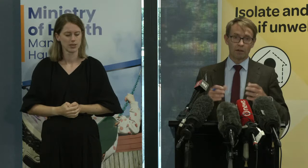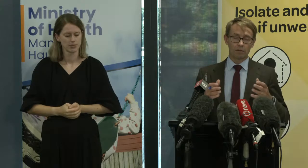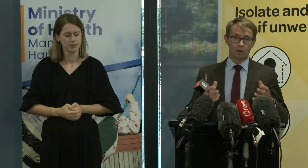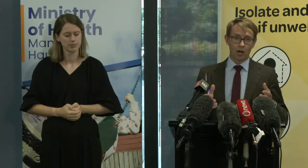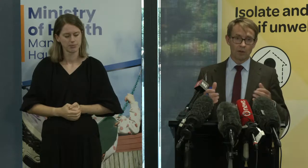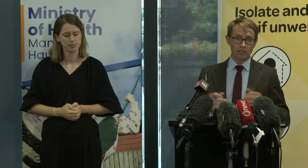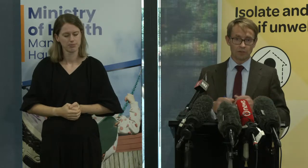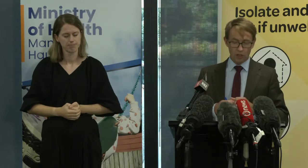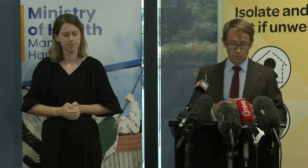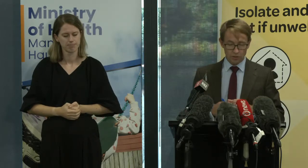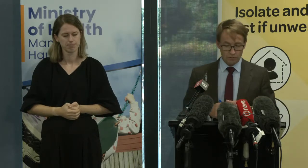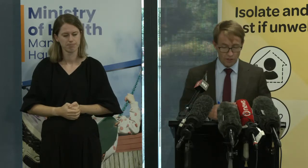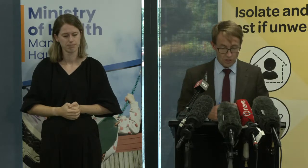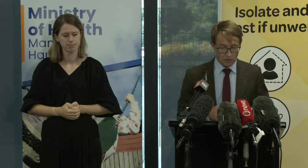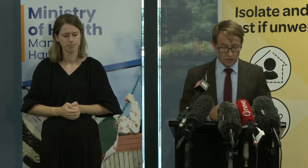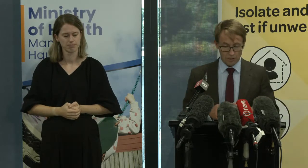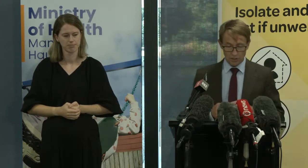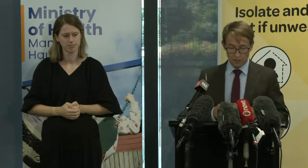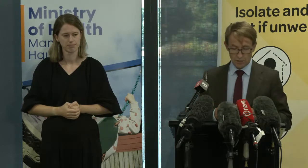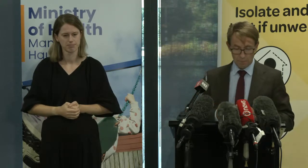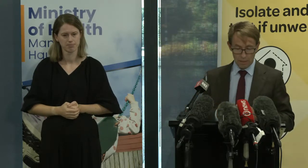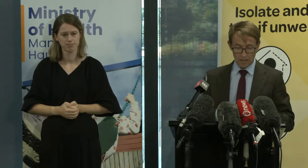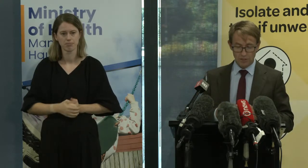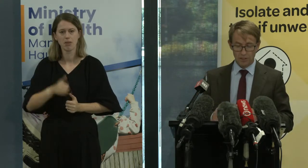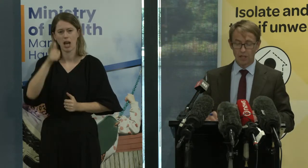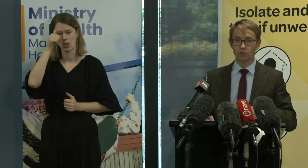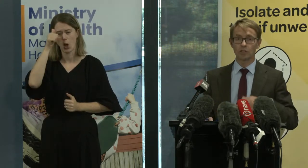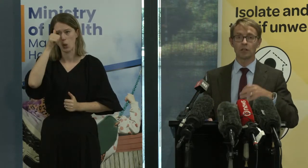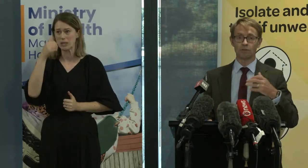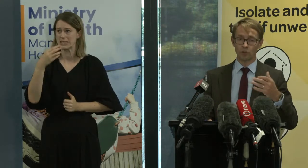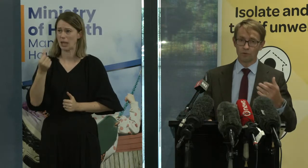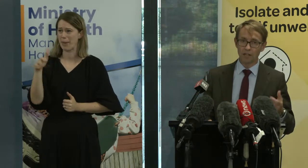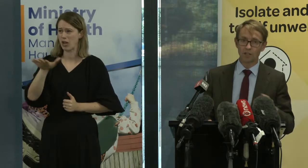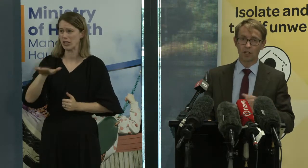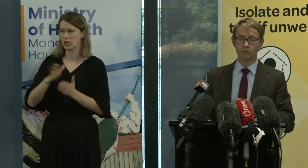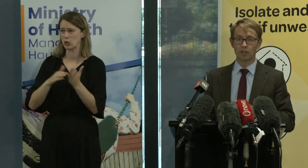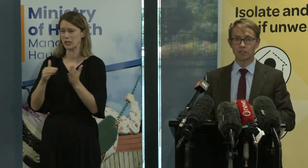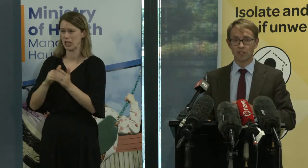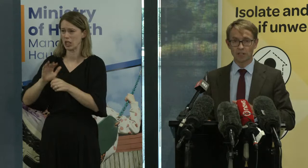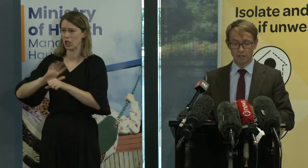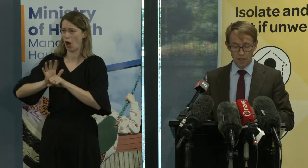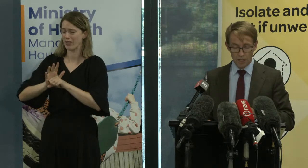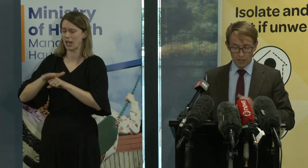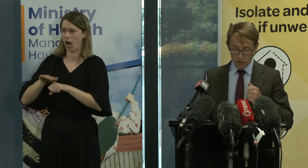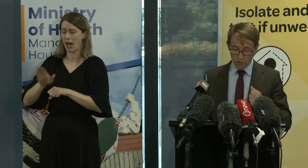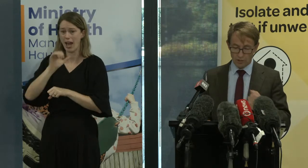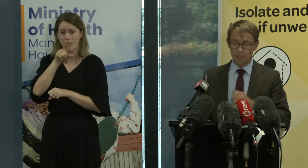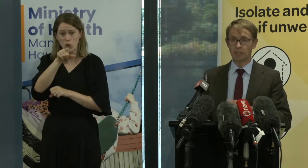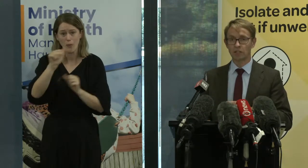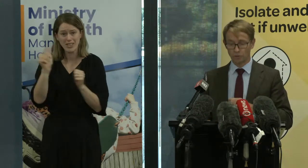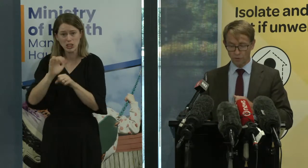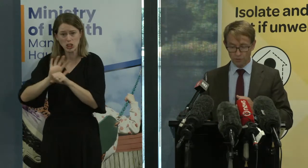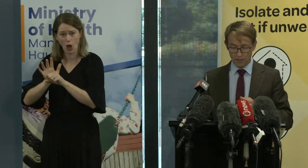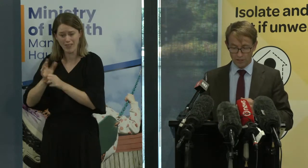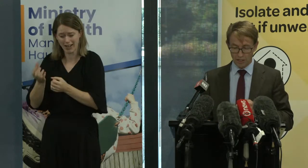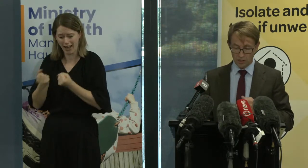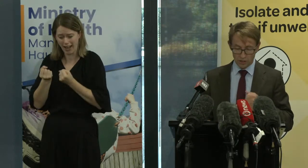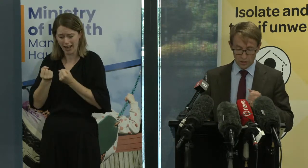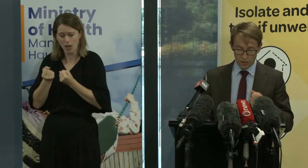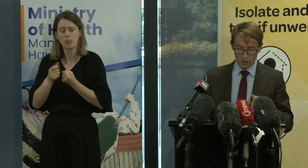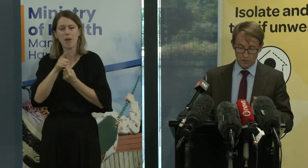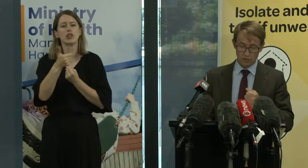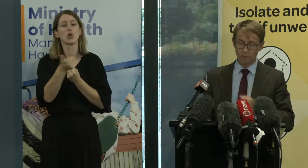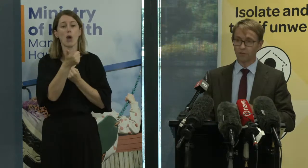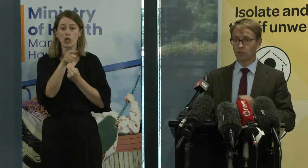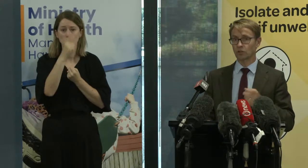There are high rates of COVID infection still in some parts of the country. If you have had COVID-19, it's okay to get your flu